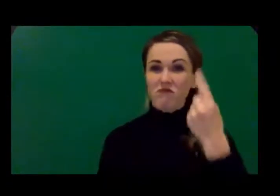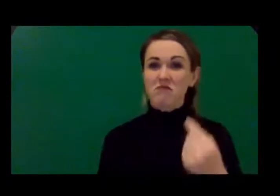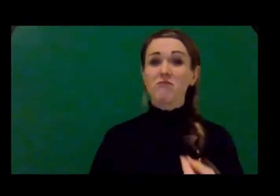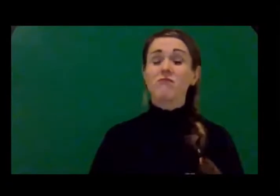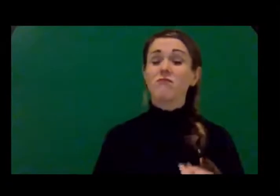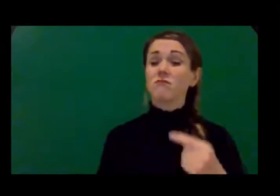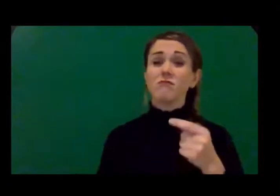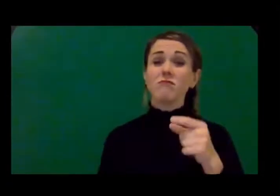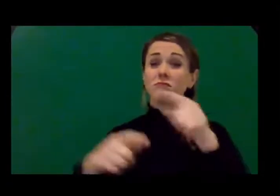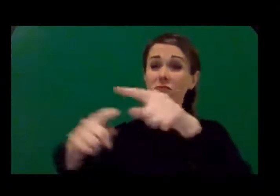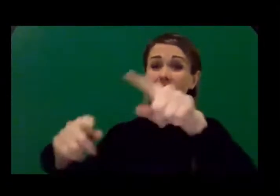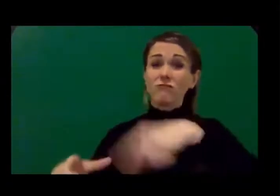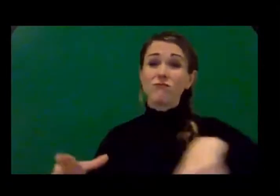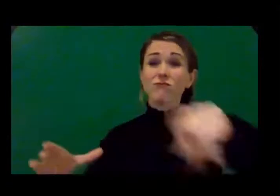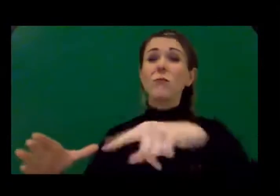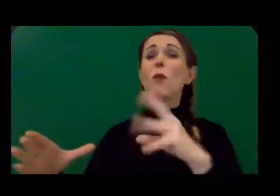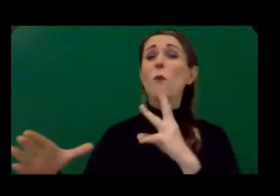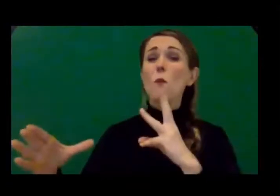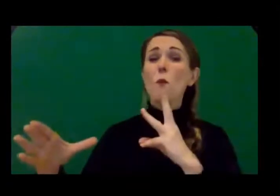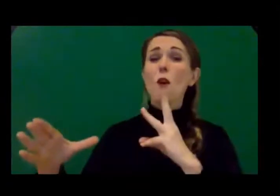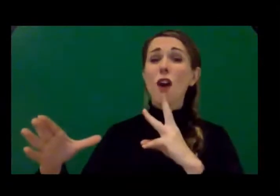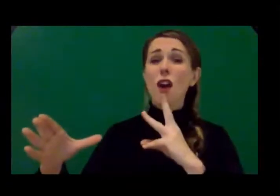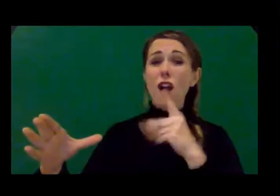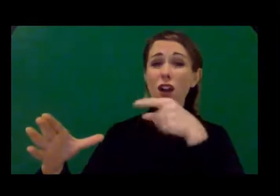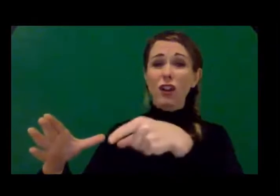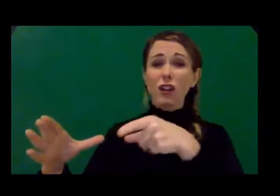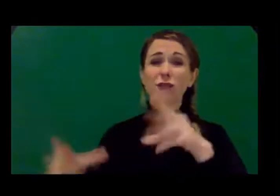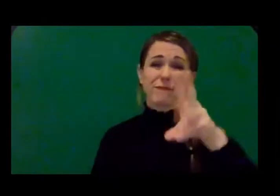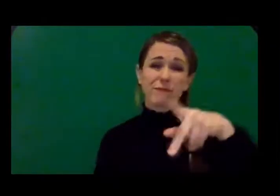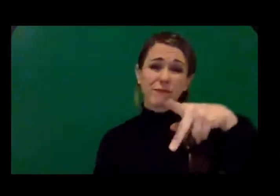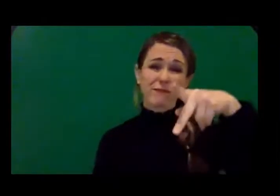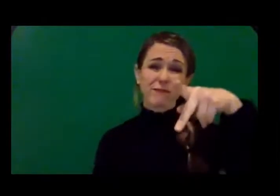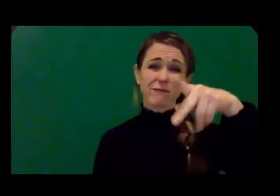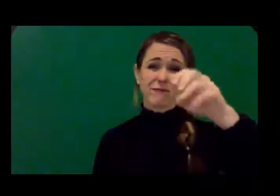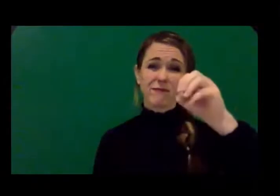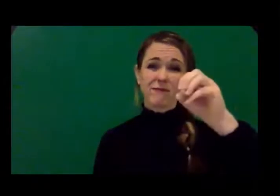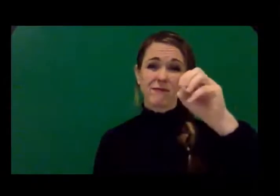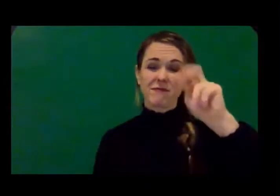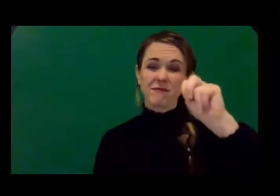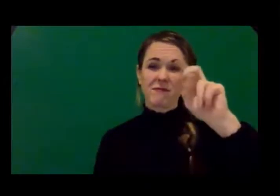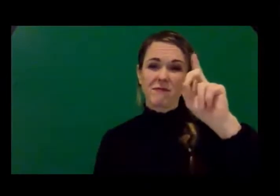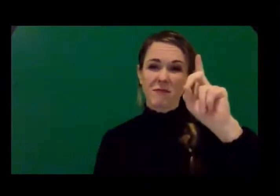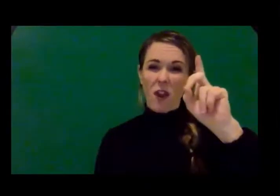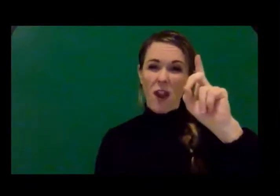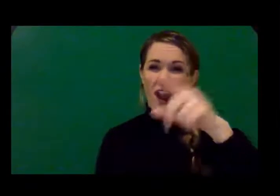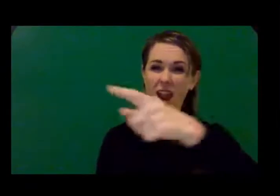So there was a body of water, P-O-N-D, a pond.